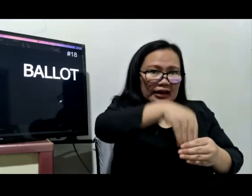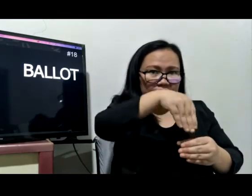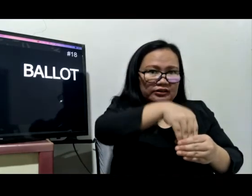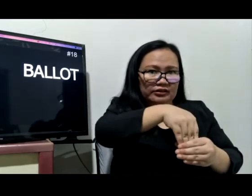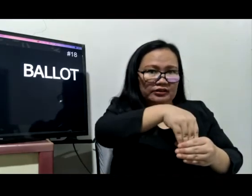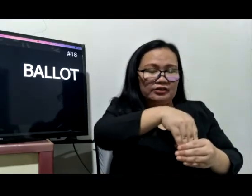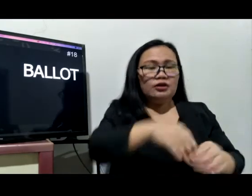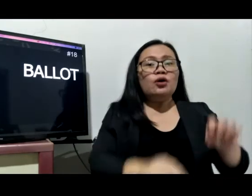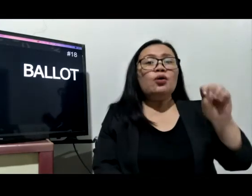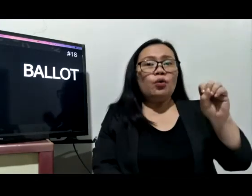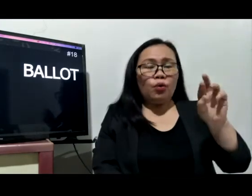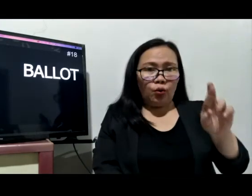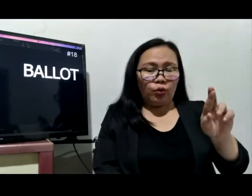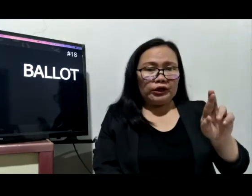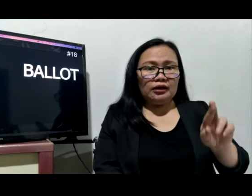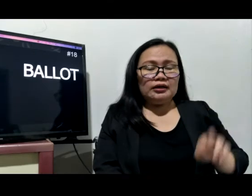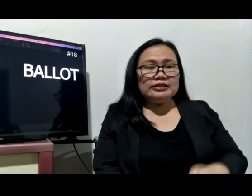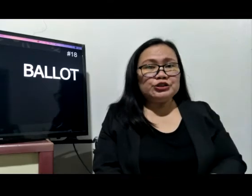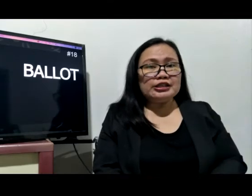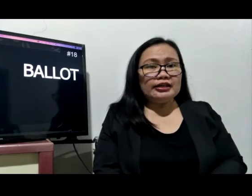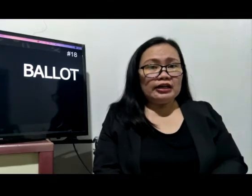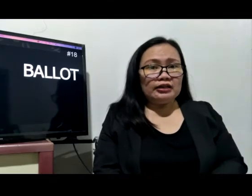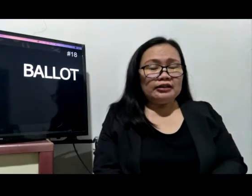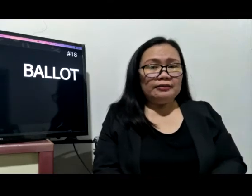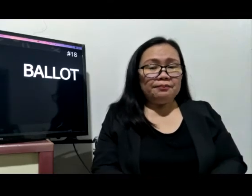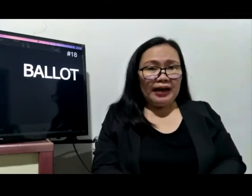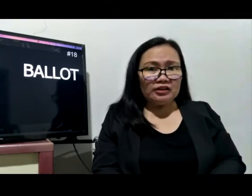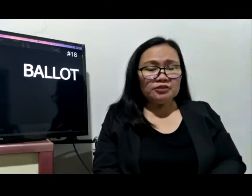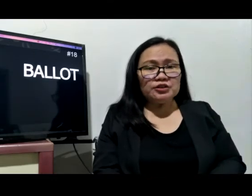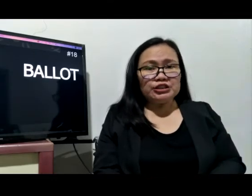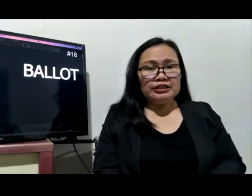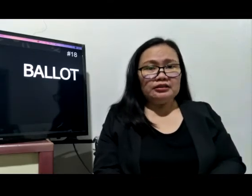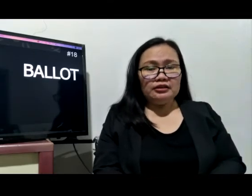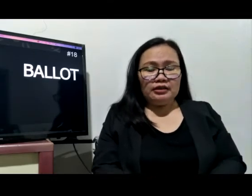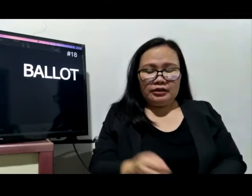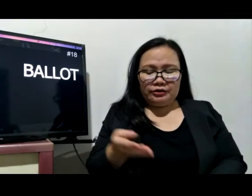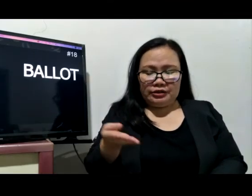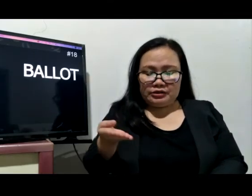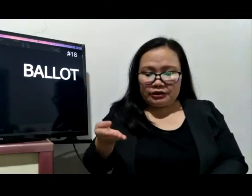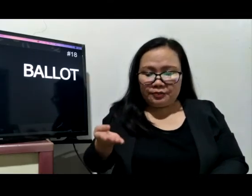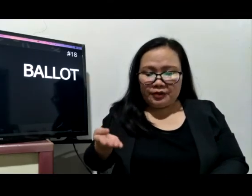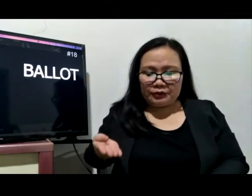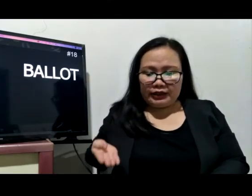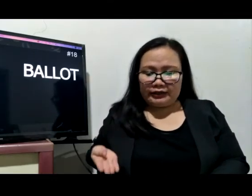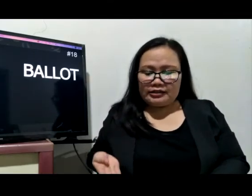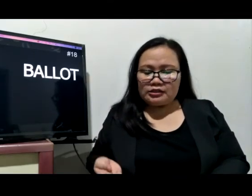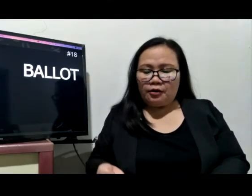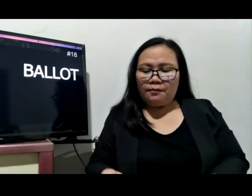Ballot. Or just like a ballot machine, you insert the paper like this,